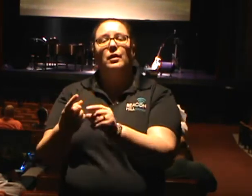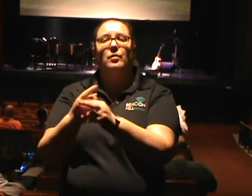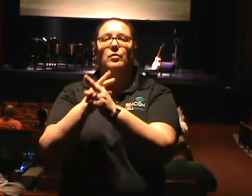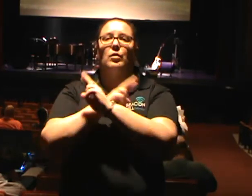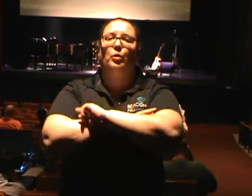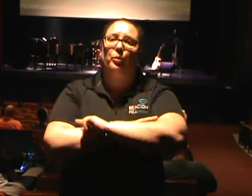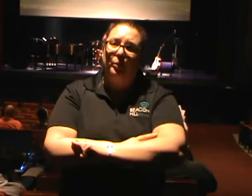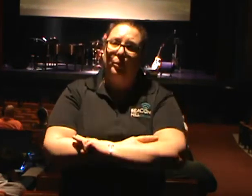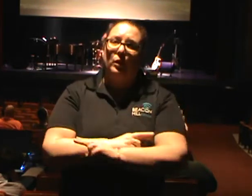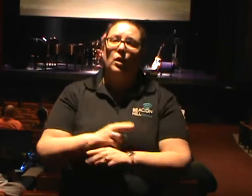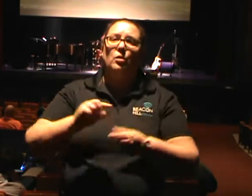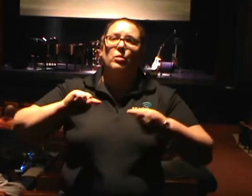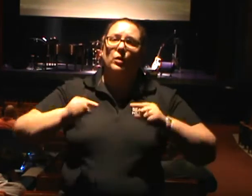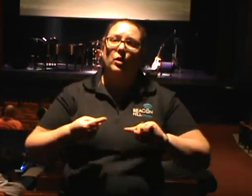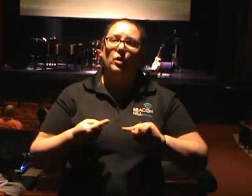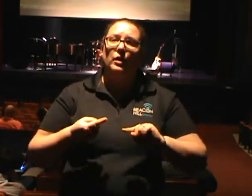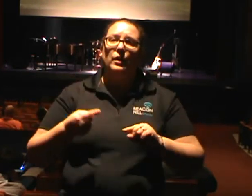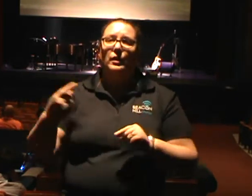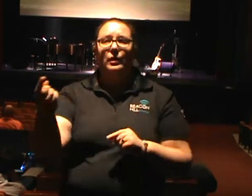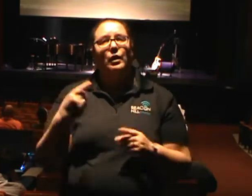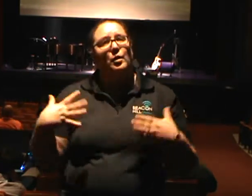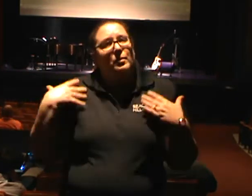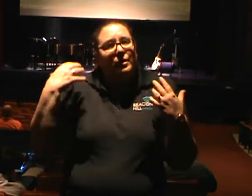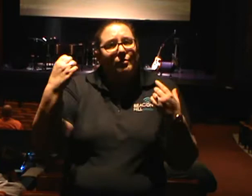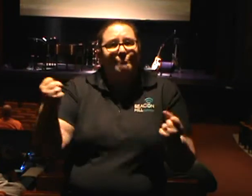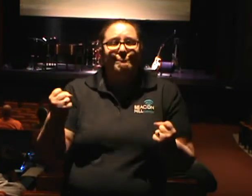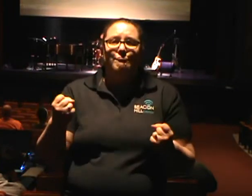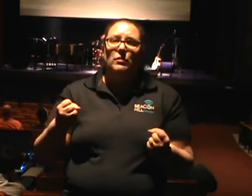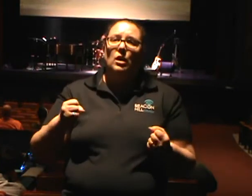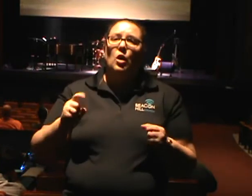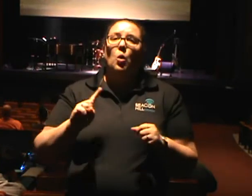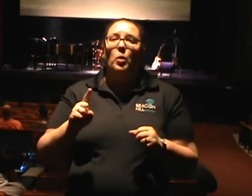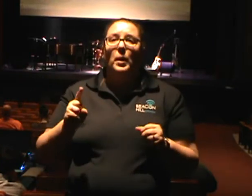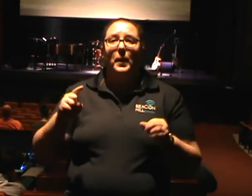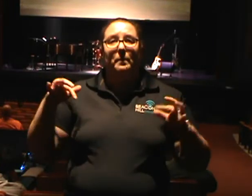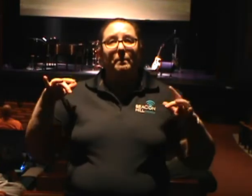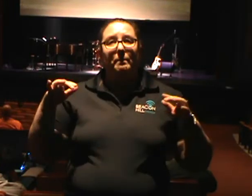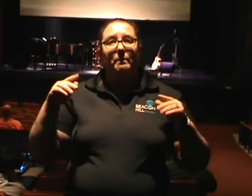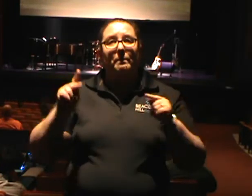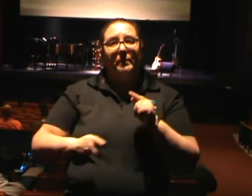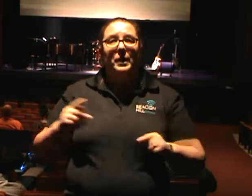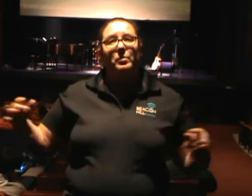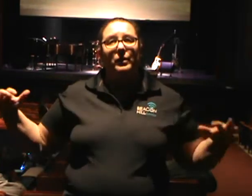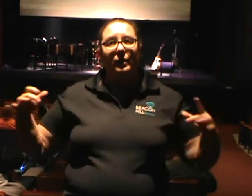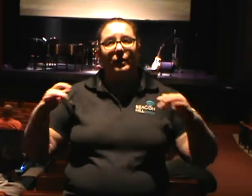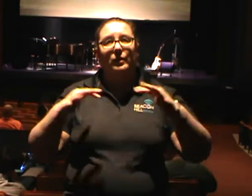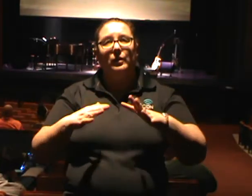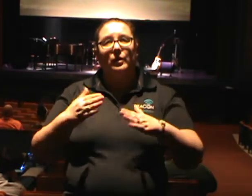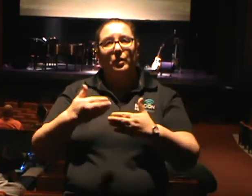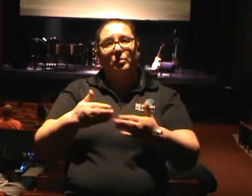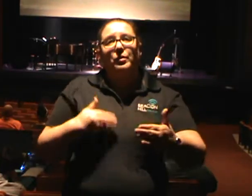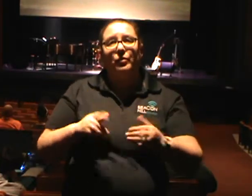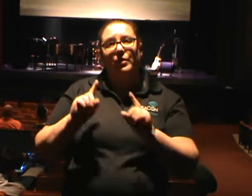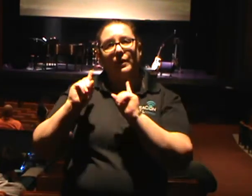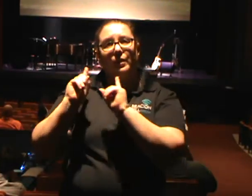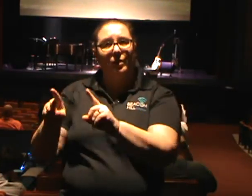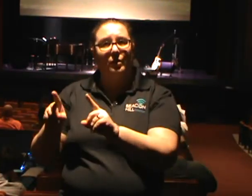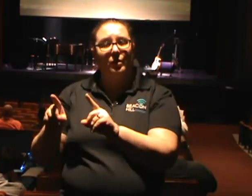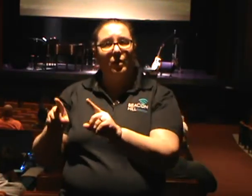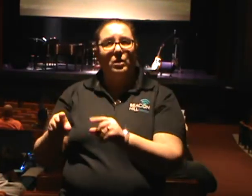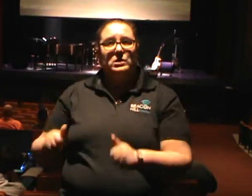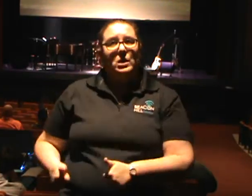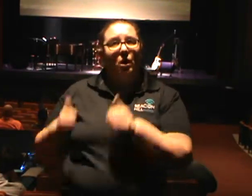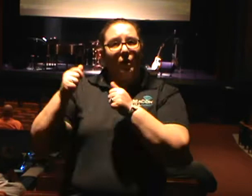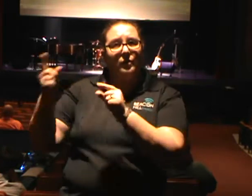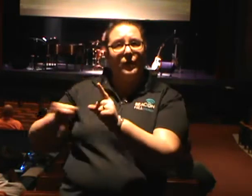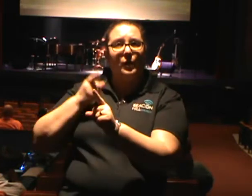restored. The church is a place where people can come together before they are sent back out to live on mission to him. The church is meant to